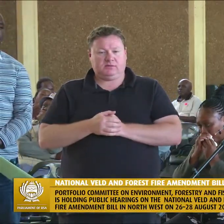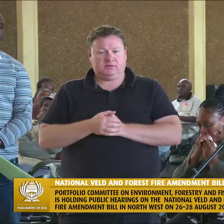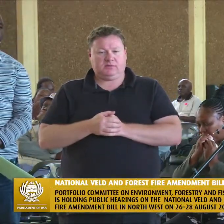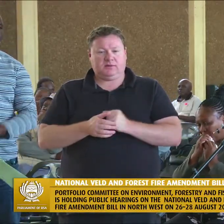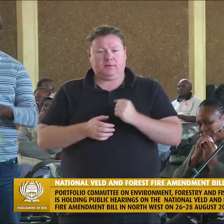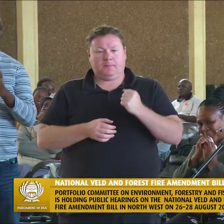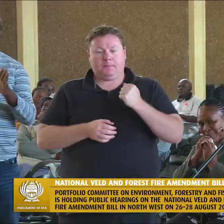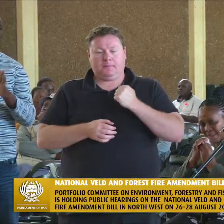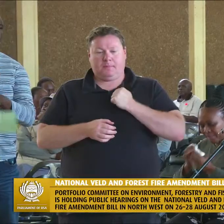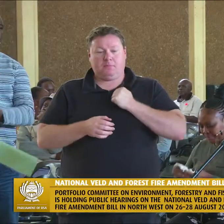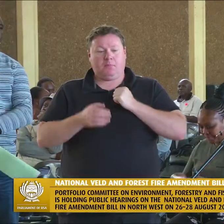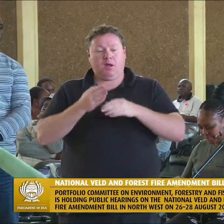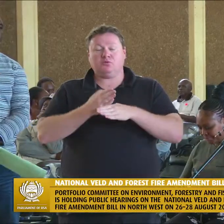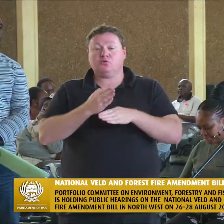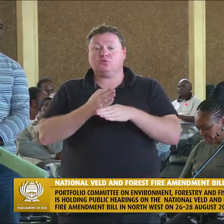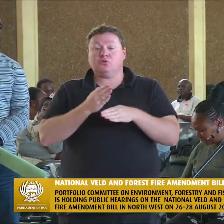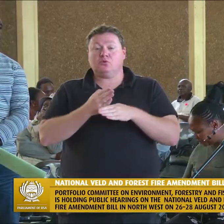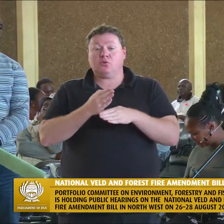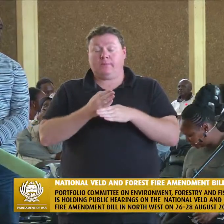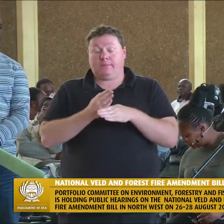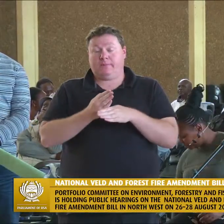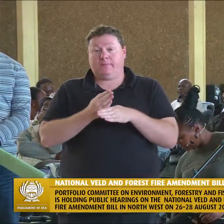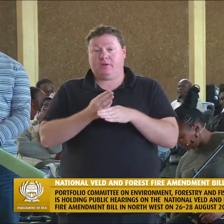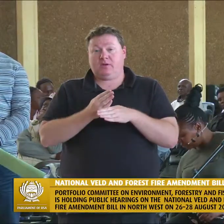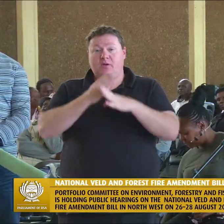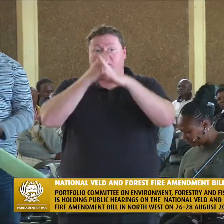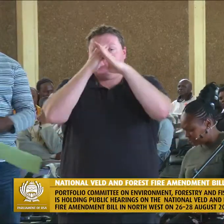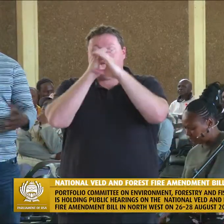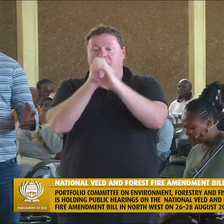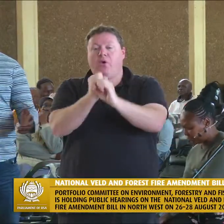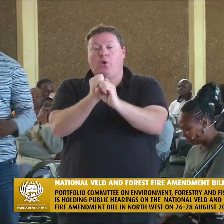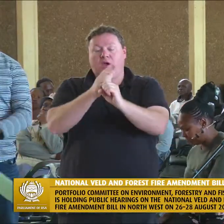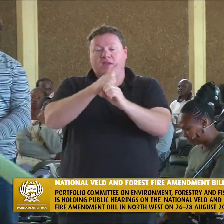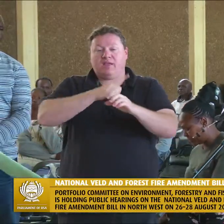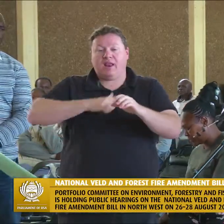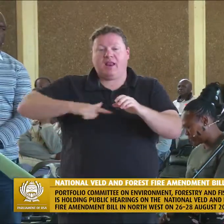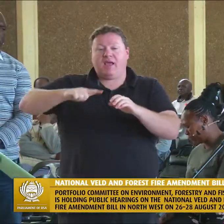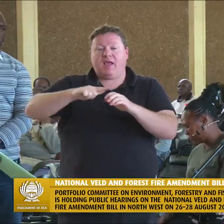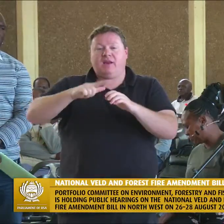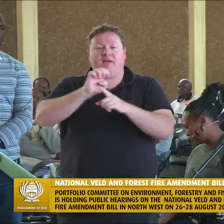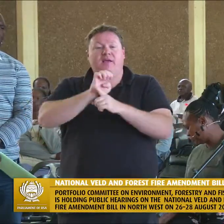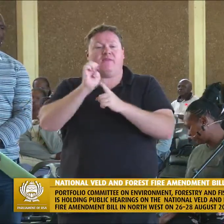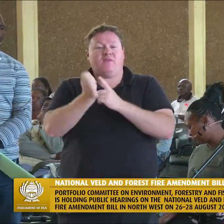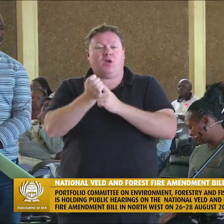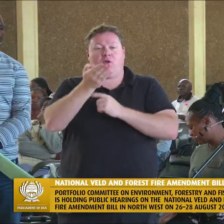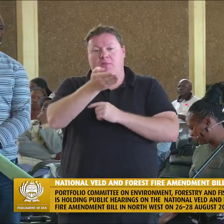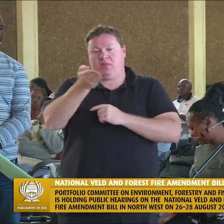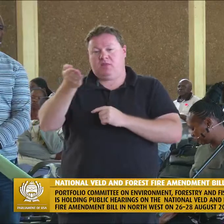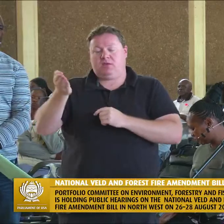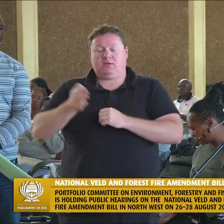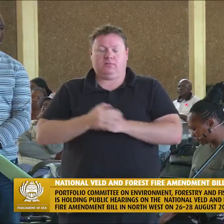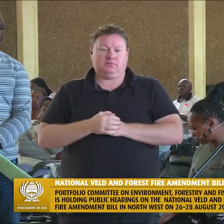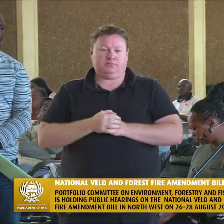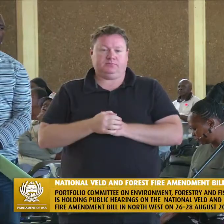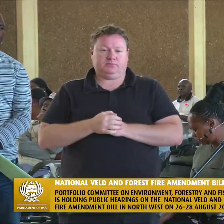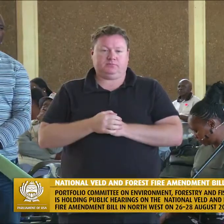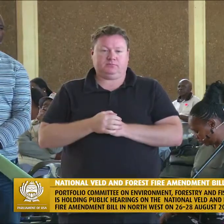my job is regarding the lands and environment affairs